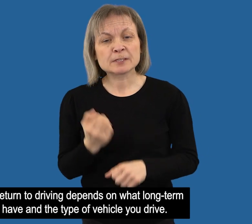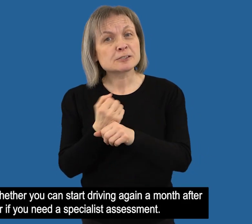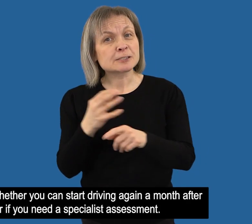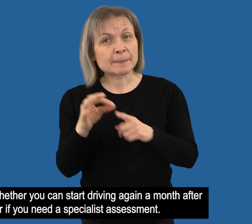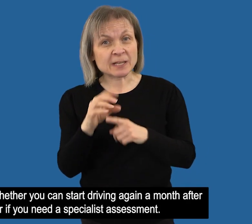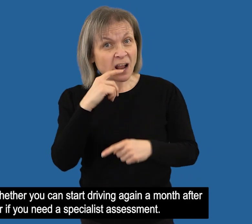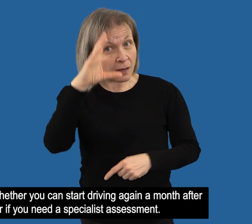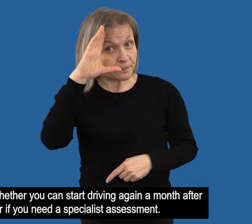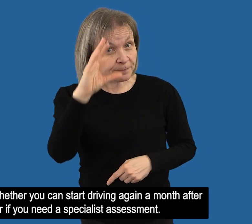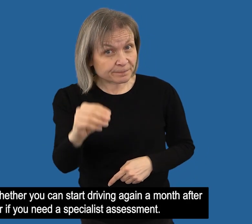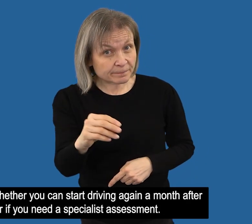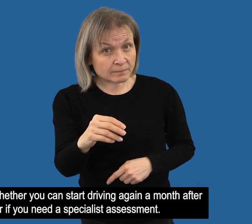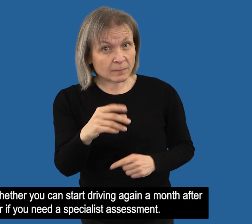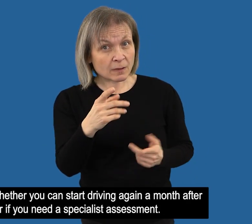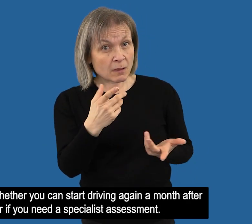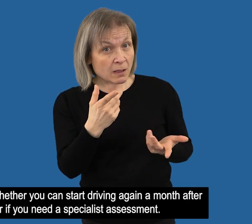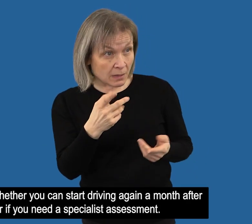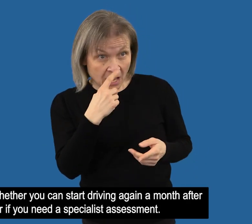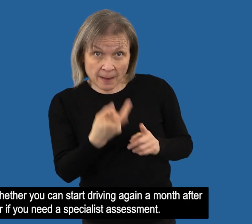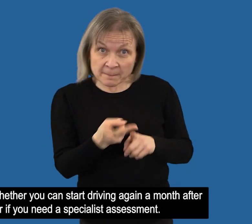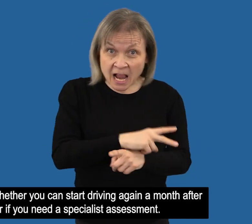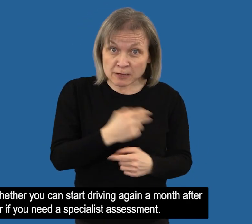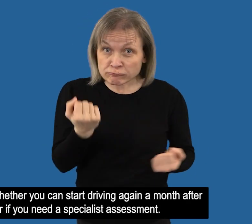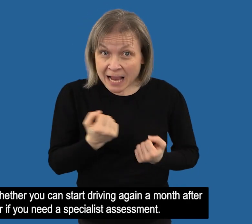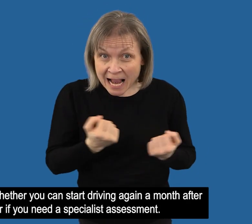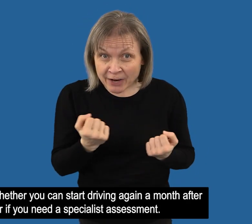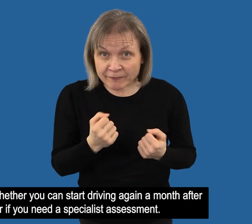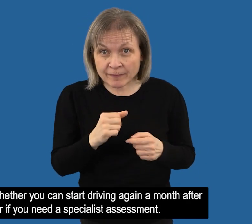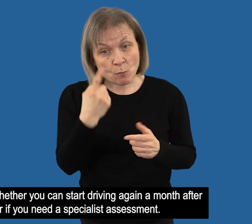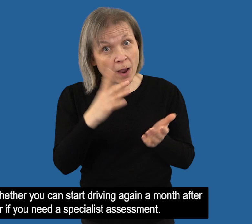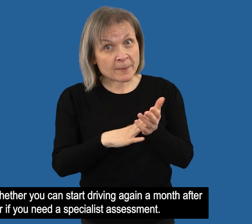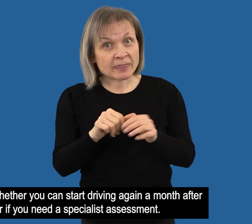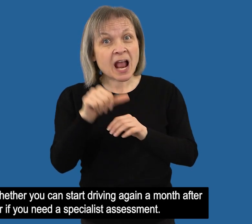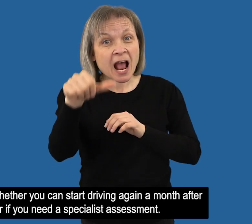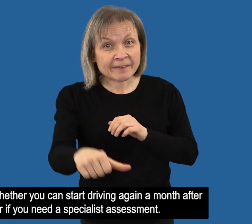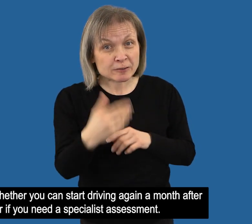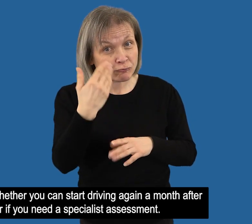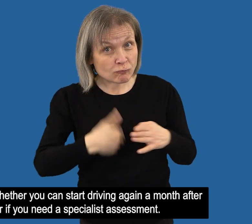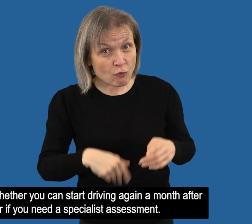can tell you whether you can start driving again a month after your stroke or if you need a specialist assessment.